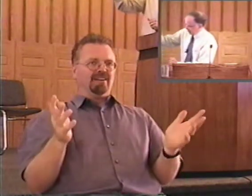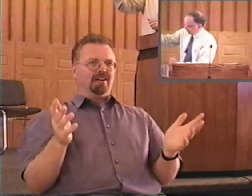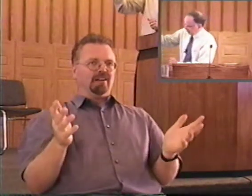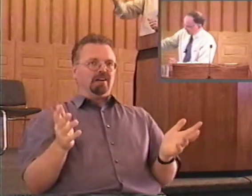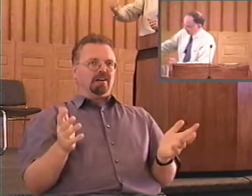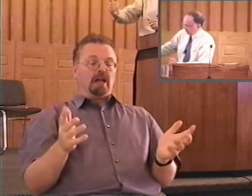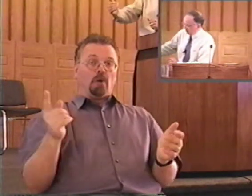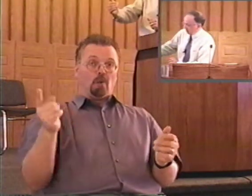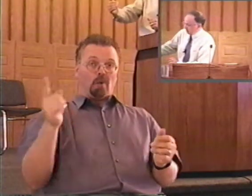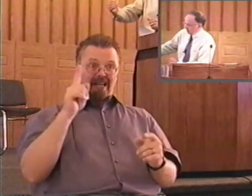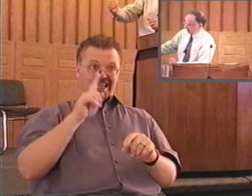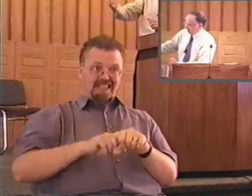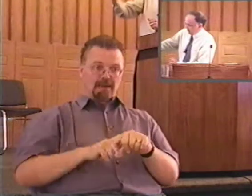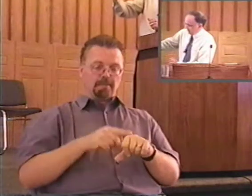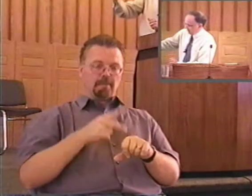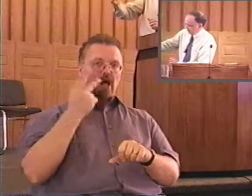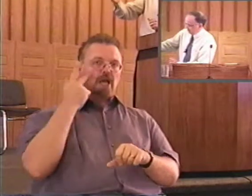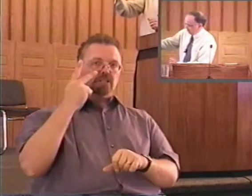that